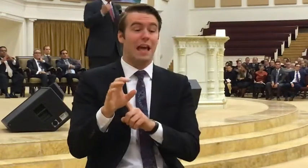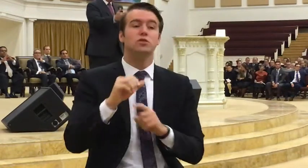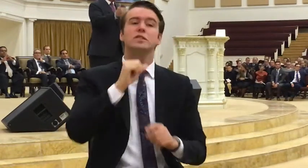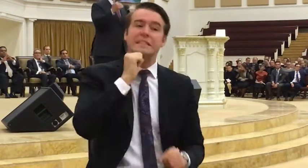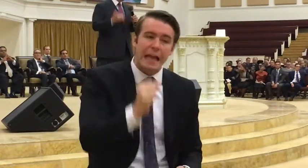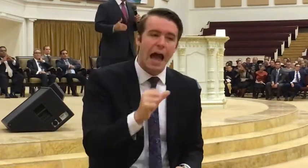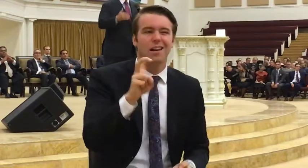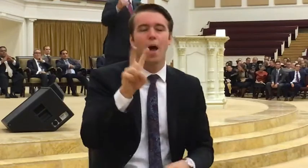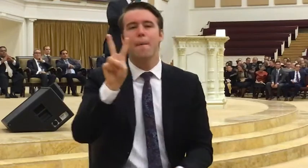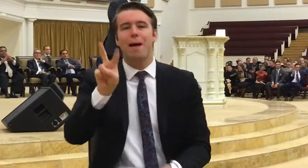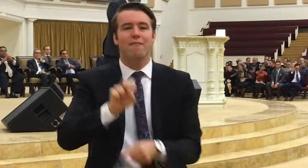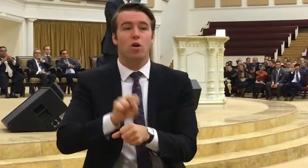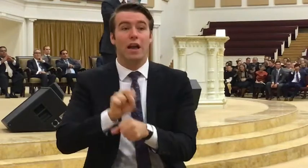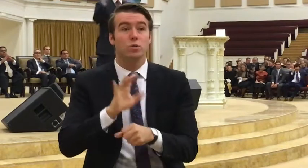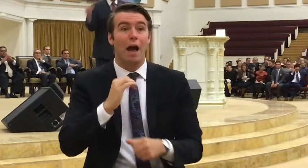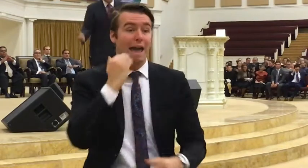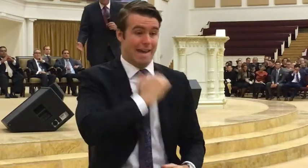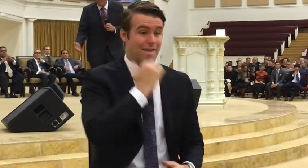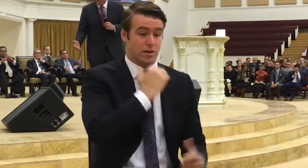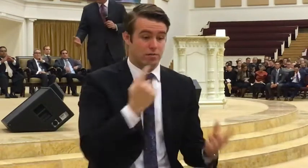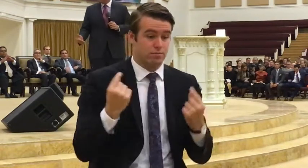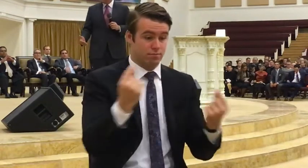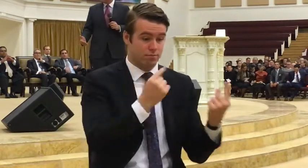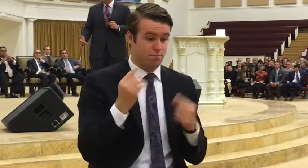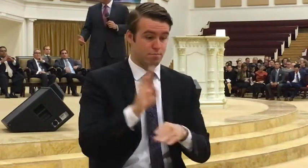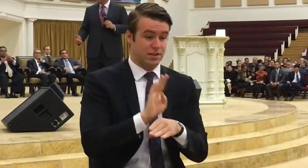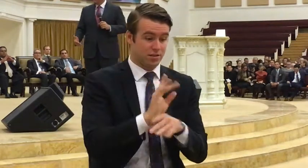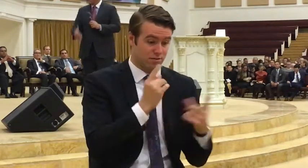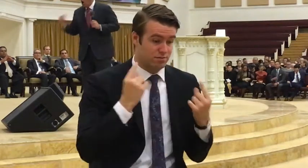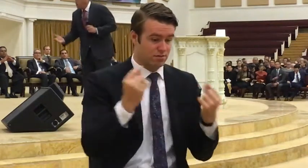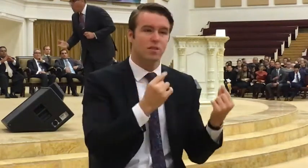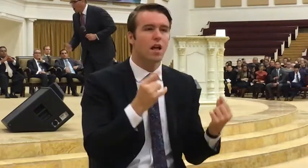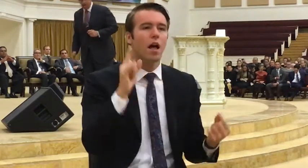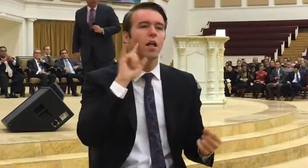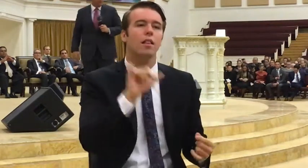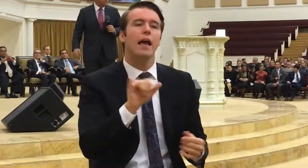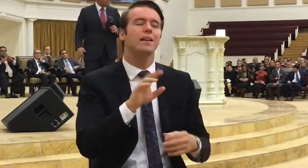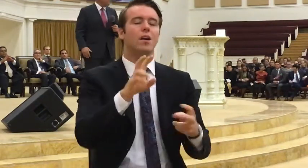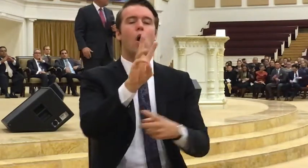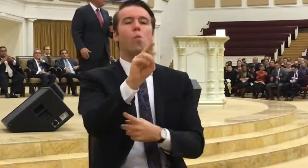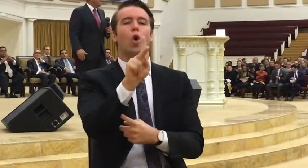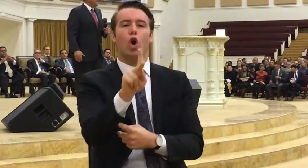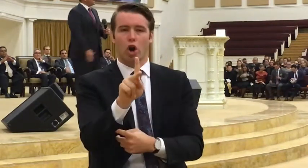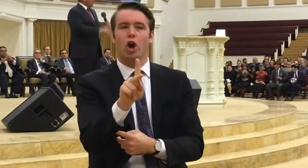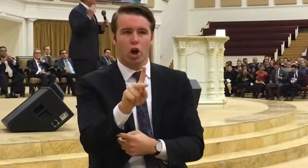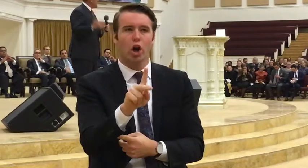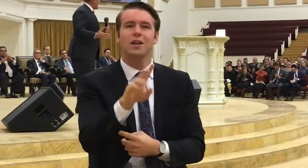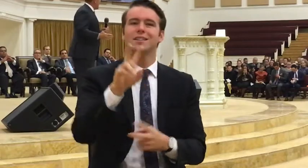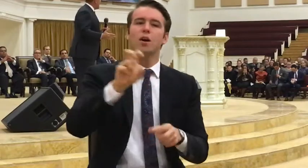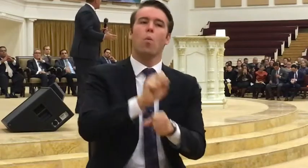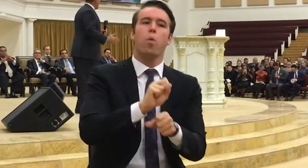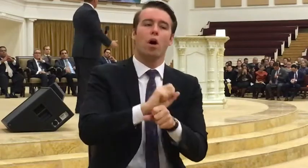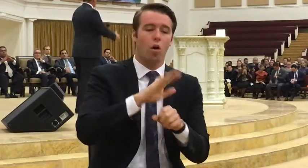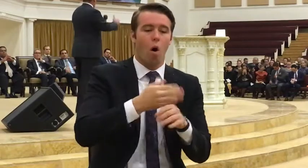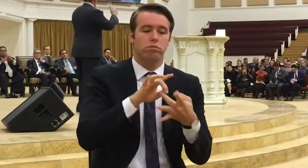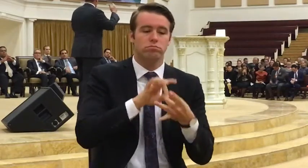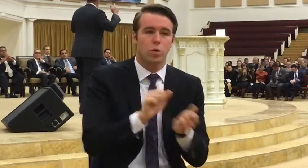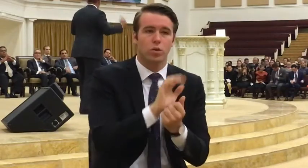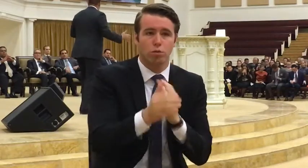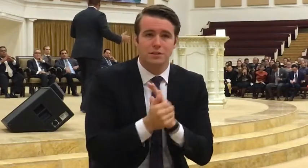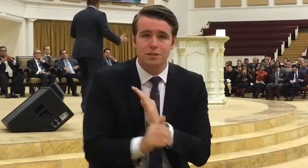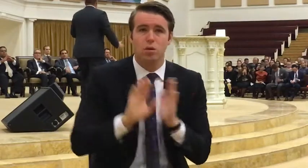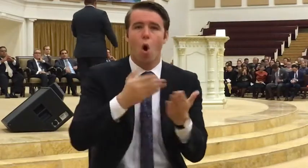because the day-to-day is business like any other business. It's all work. It's all skills. It's